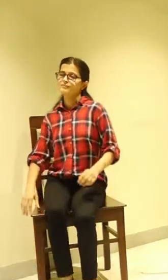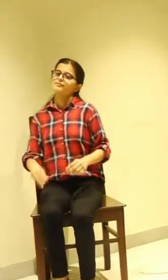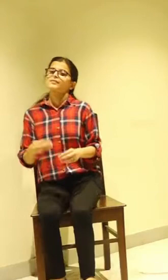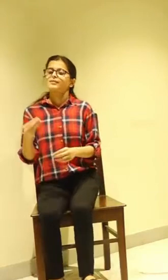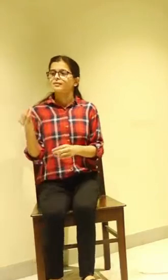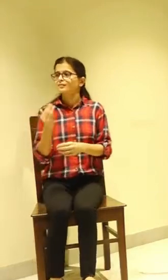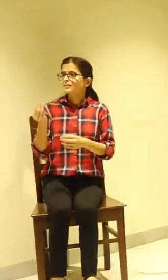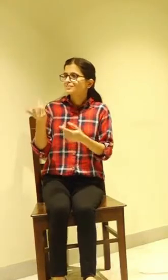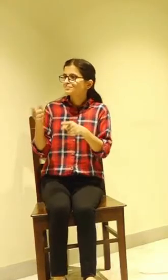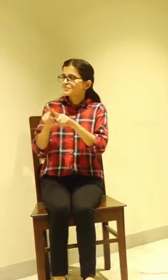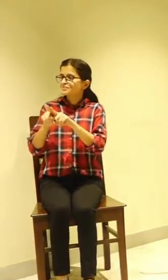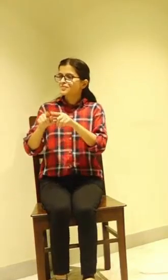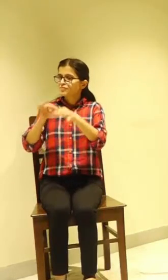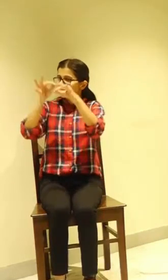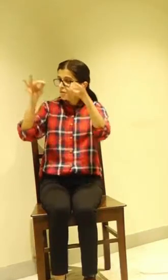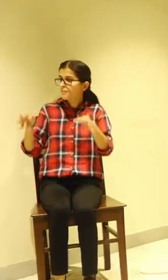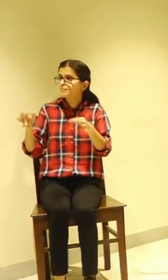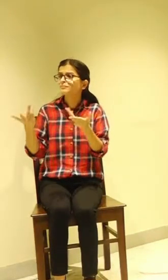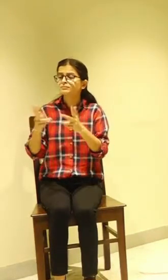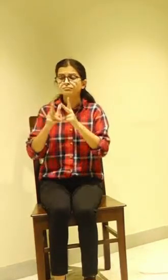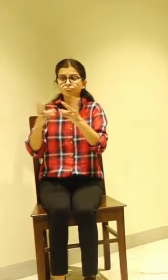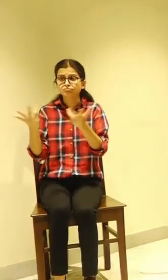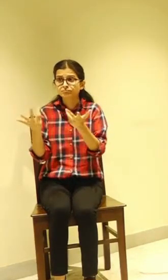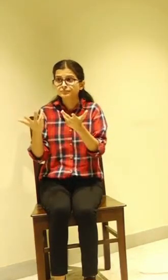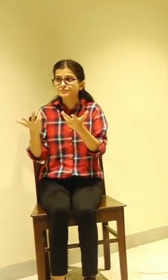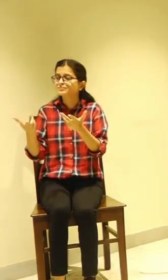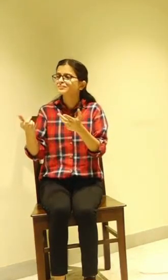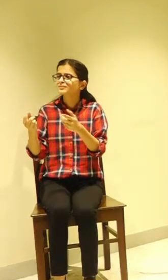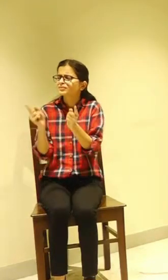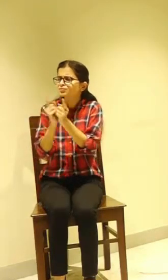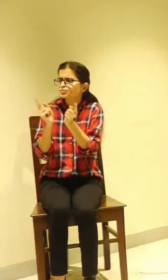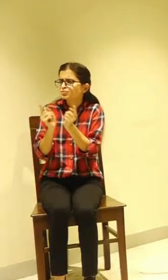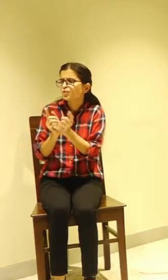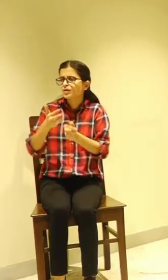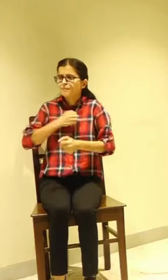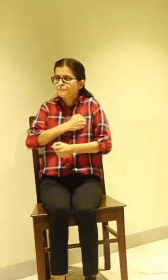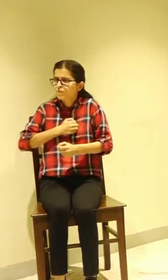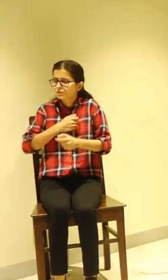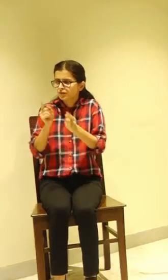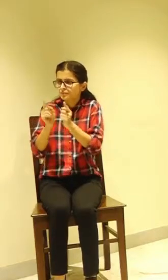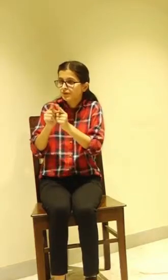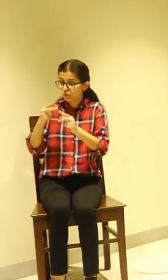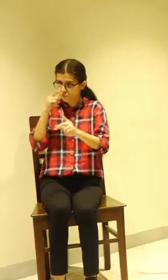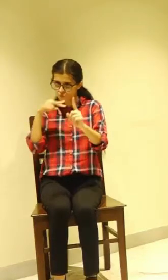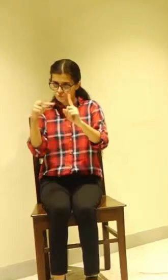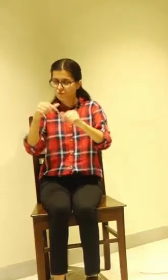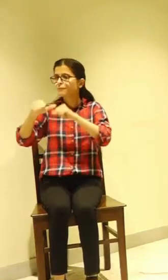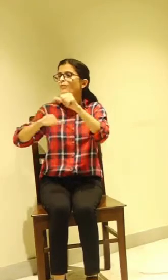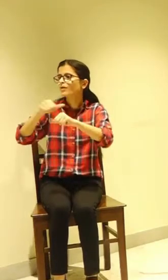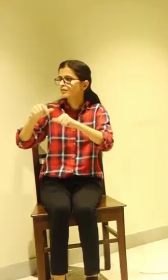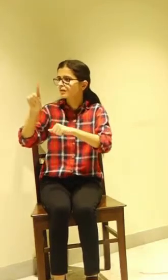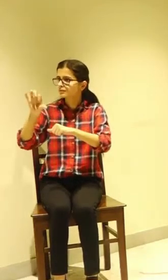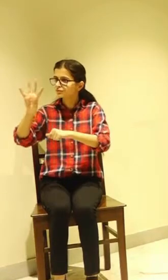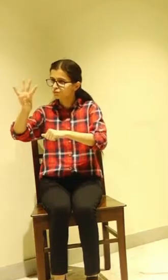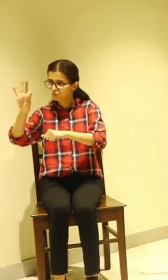which formally were called a compromise and an apology for abandoning due process in 1948.